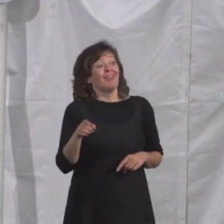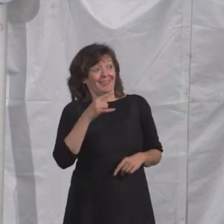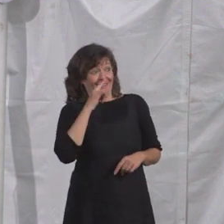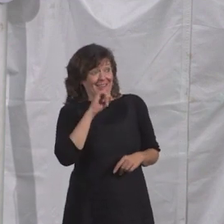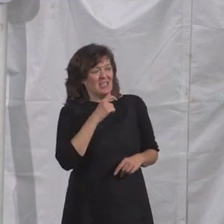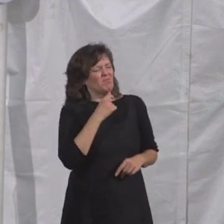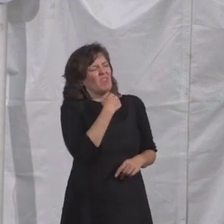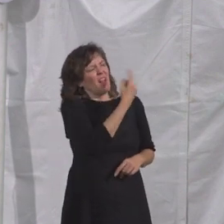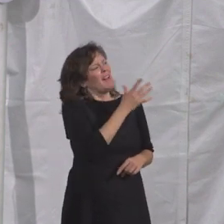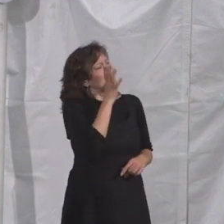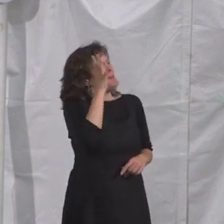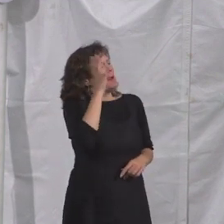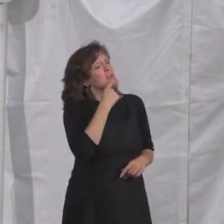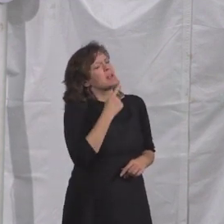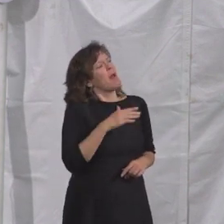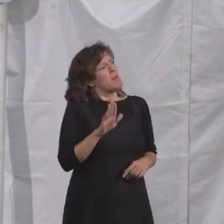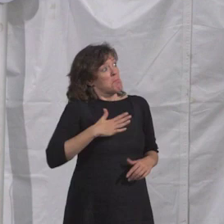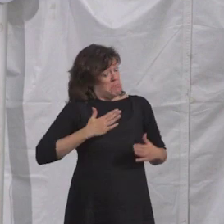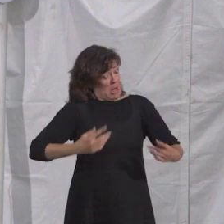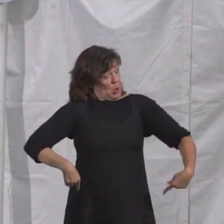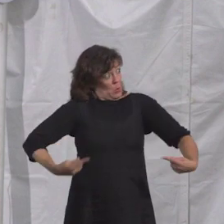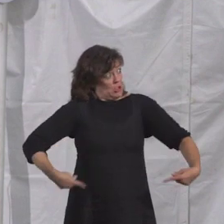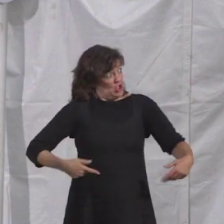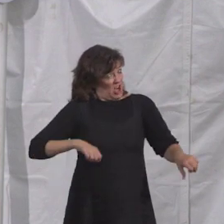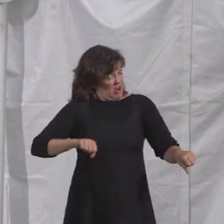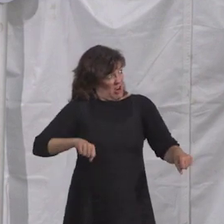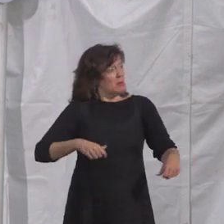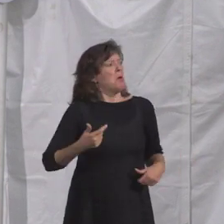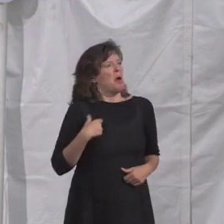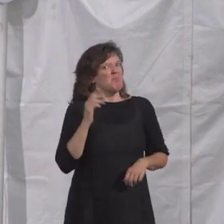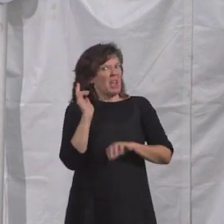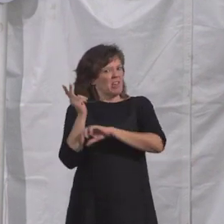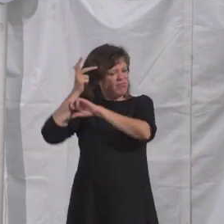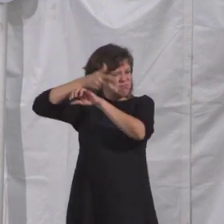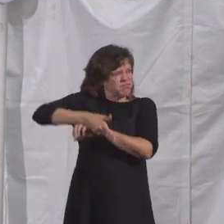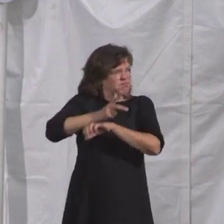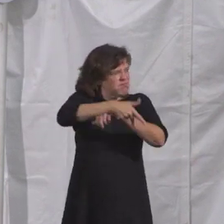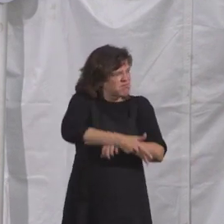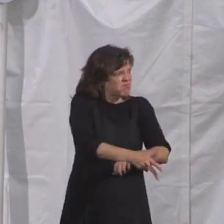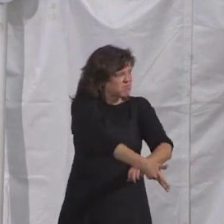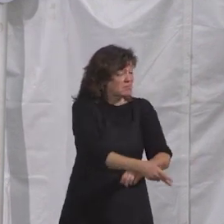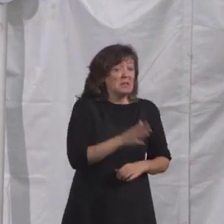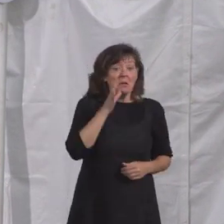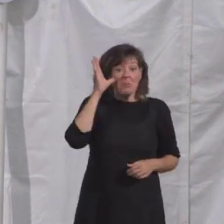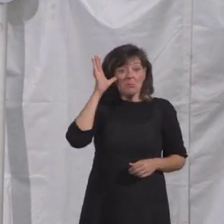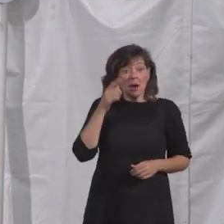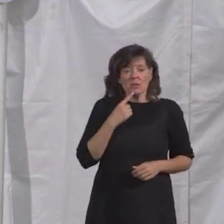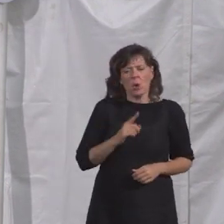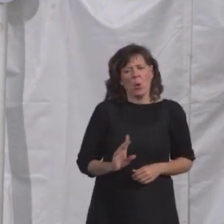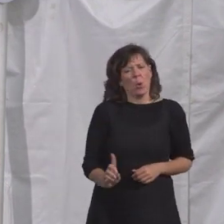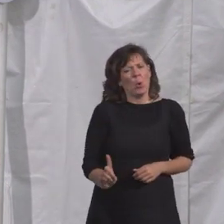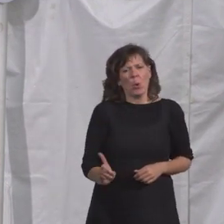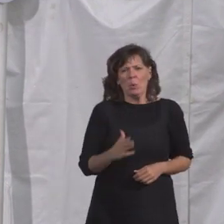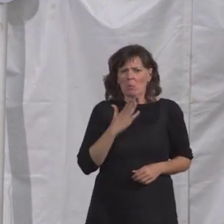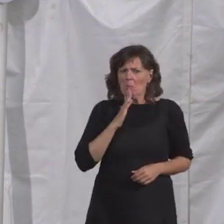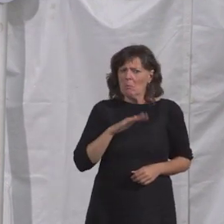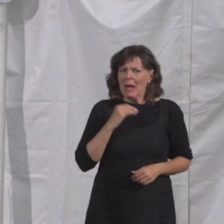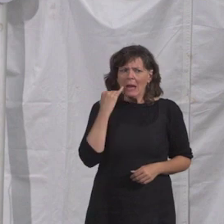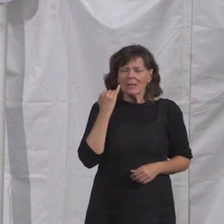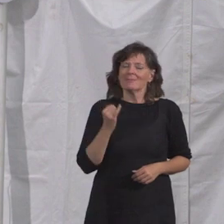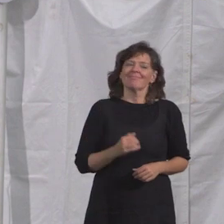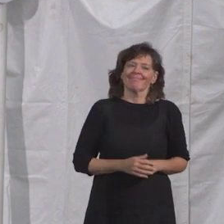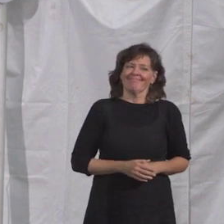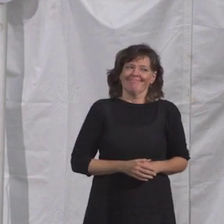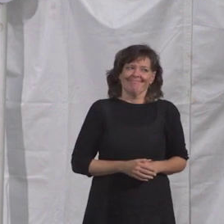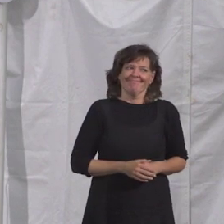hill," they did not say, "Oh, gosh, Nora, we think that's a poor idea." Because they had known